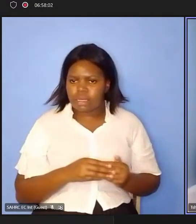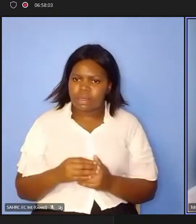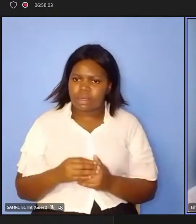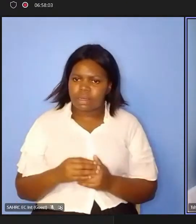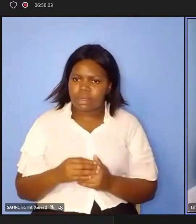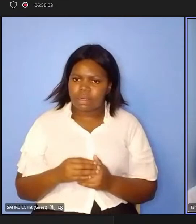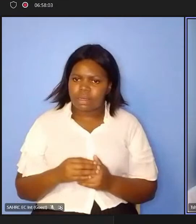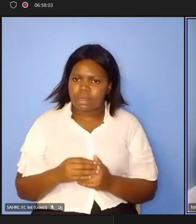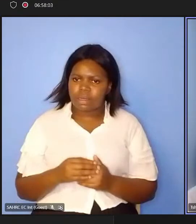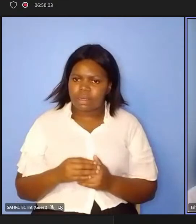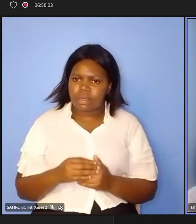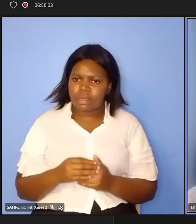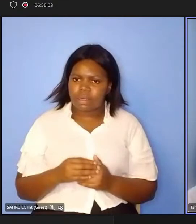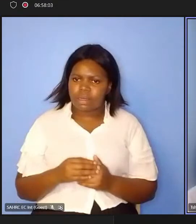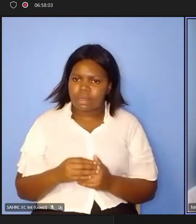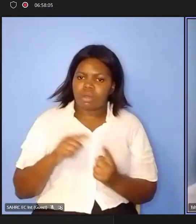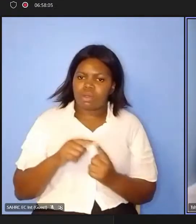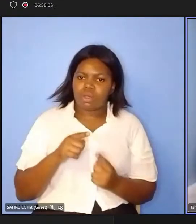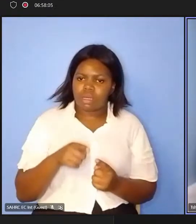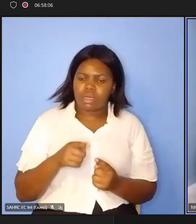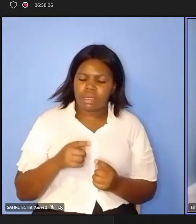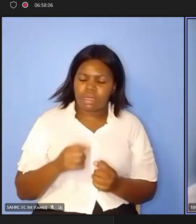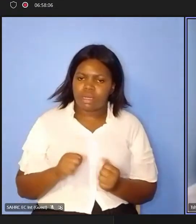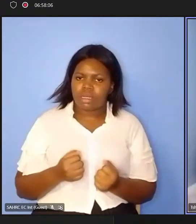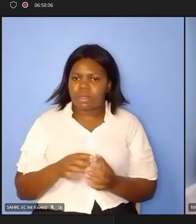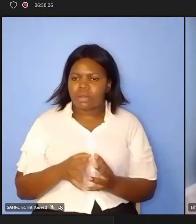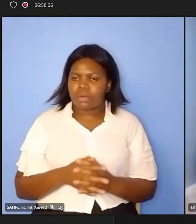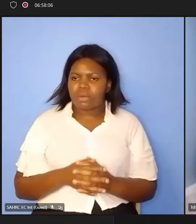compass in looking at each of those on a case by case basis.